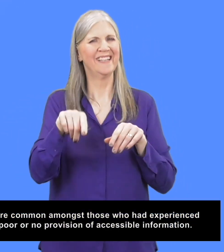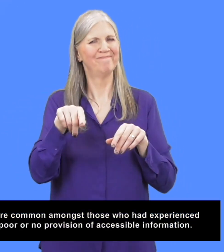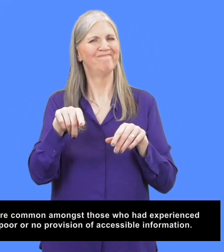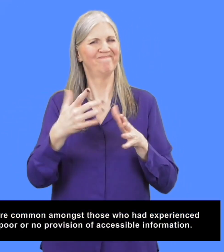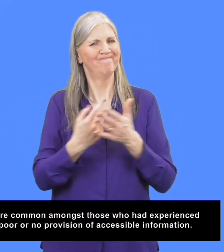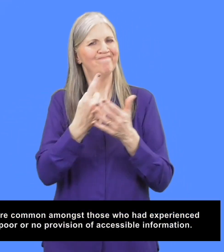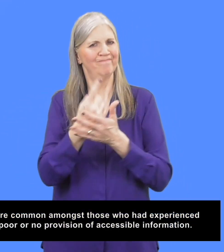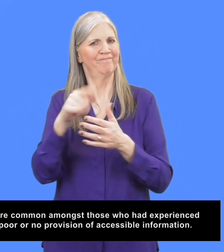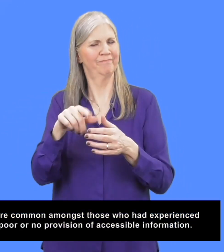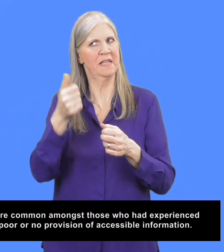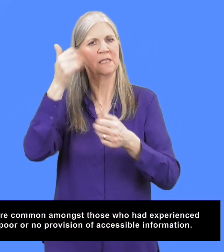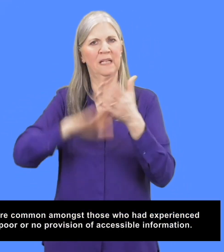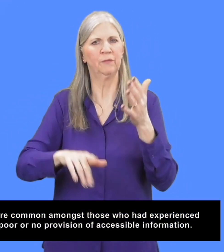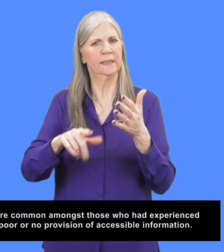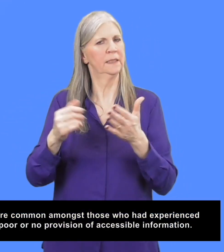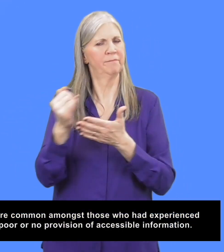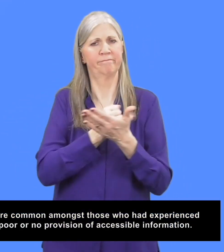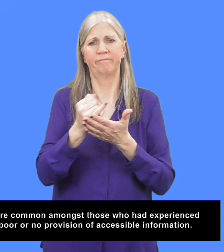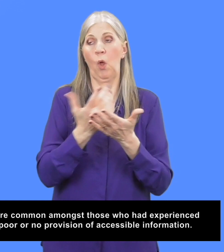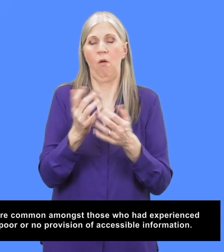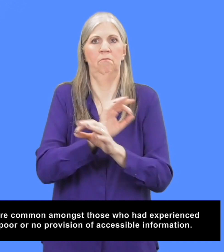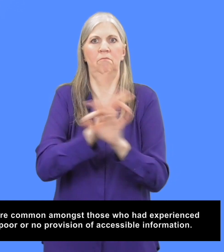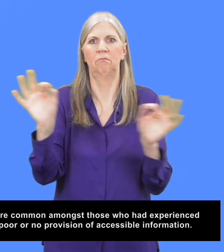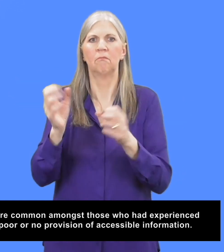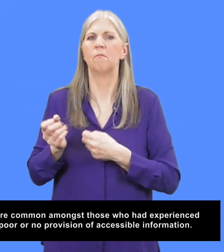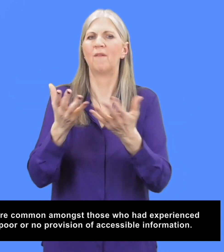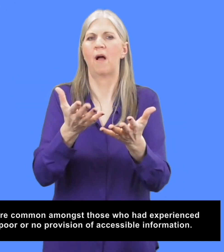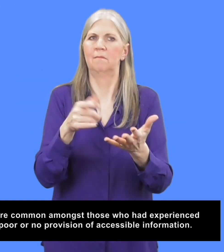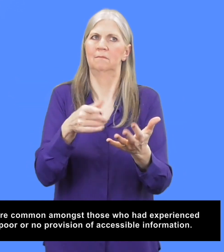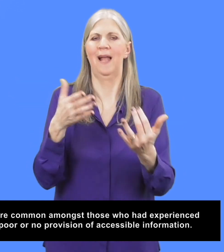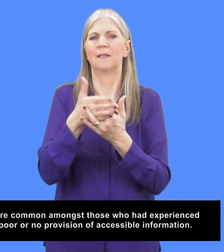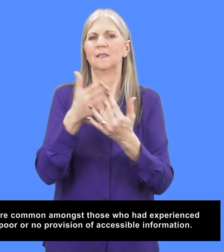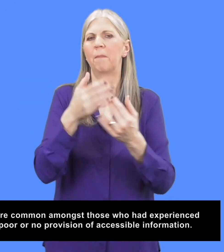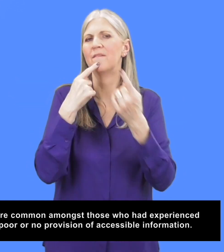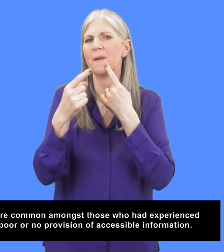those who had experienced poor or no provision of accessible information.